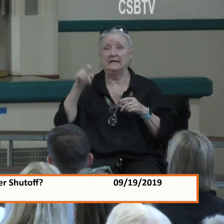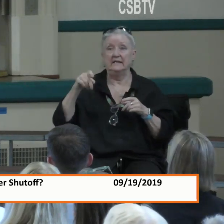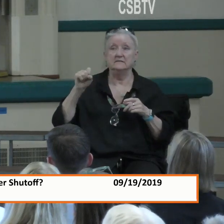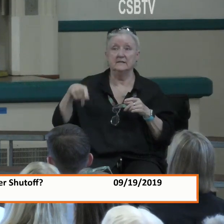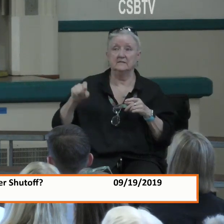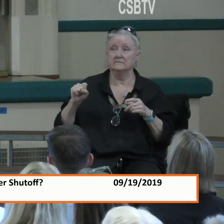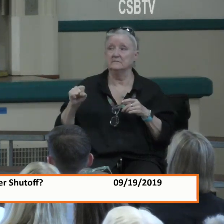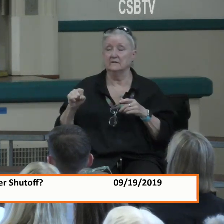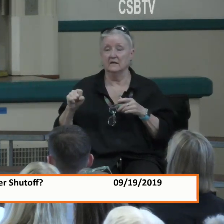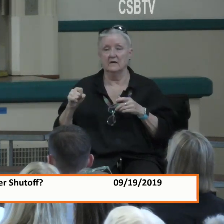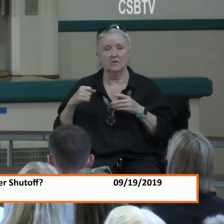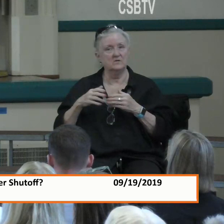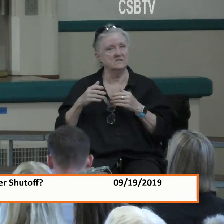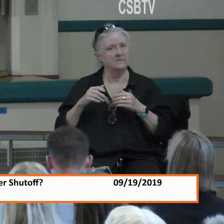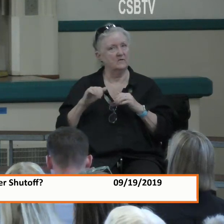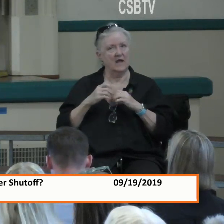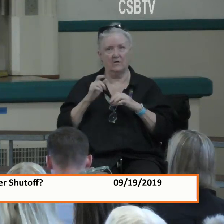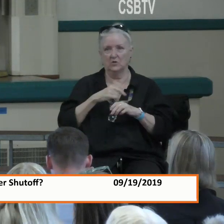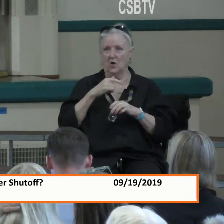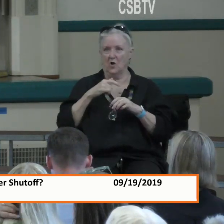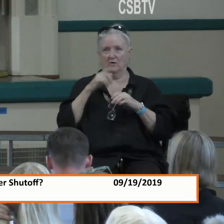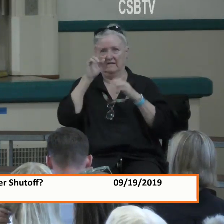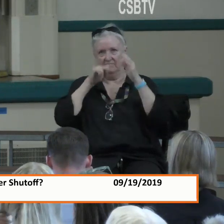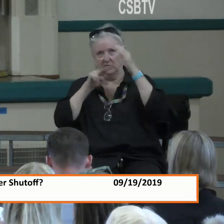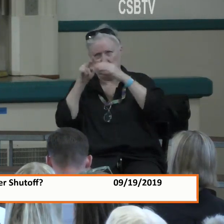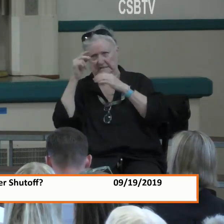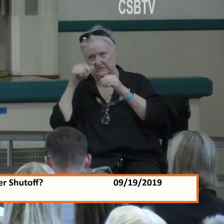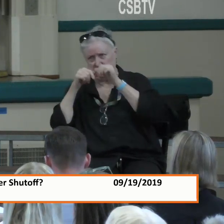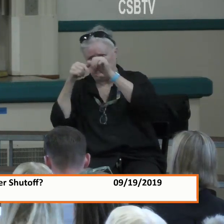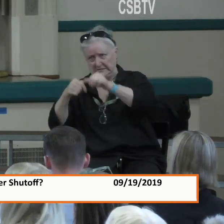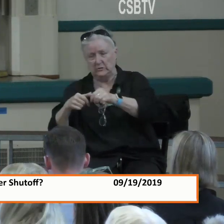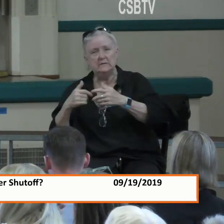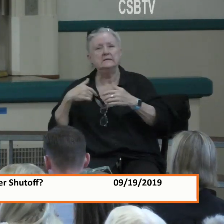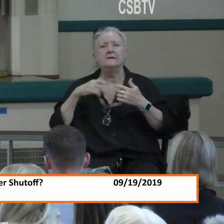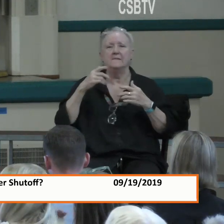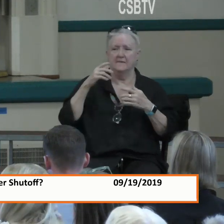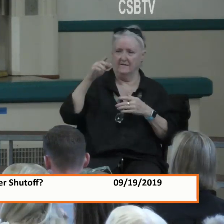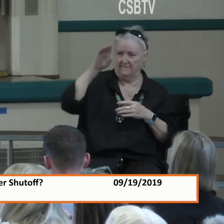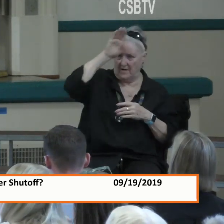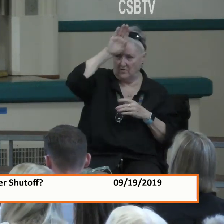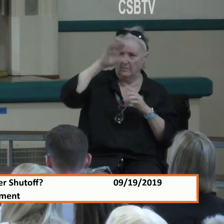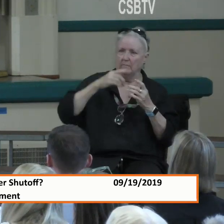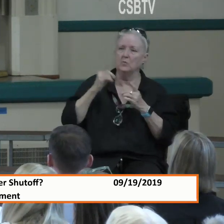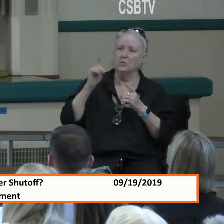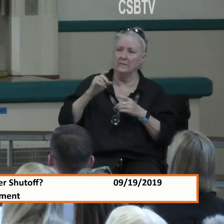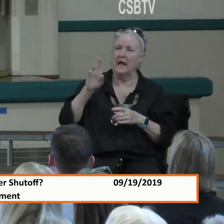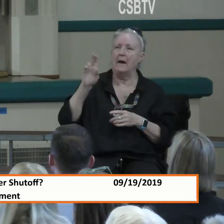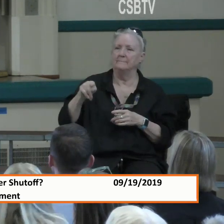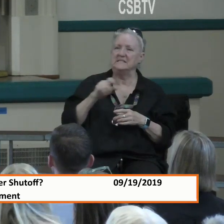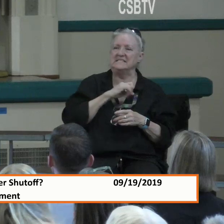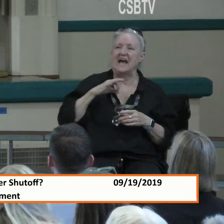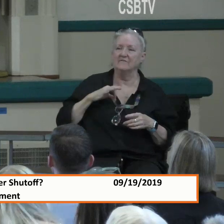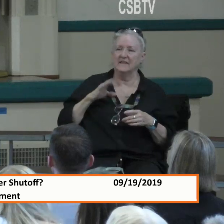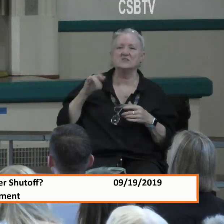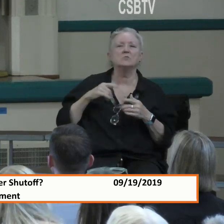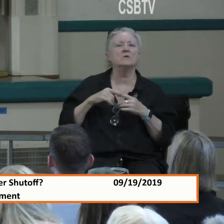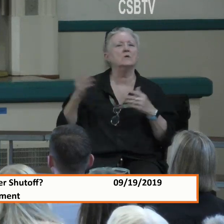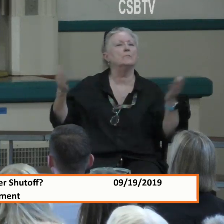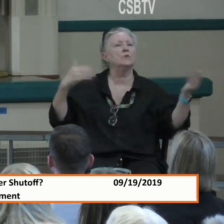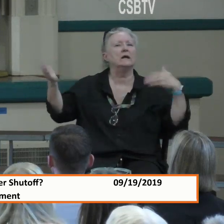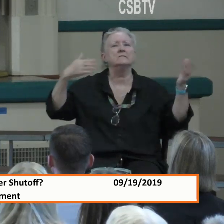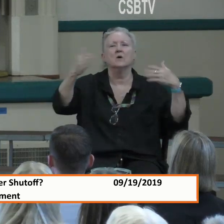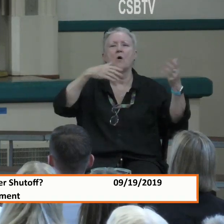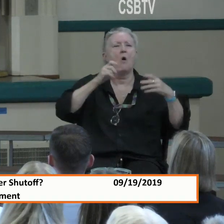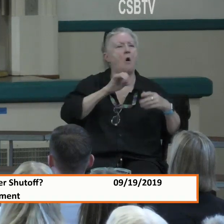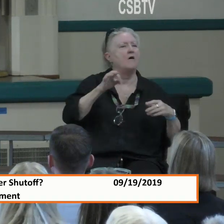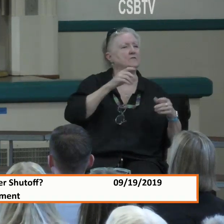PSPS, regardless of how long it's forecast to last, the fire department will be upstaffed. That's when we bring all of the